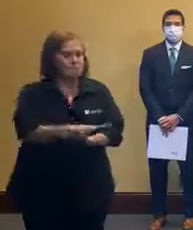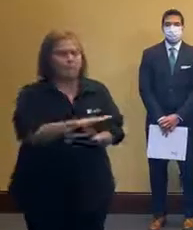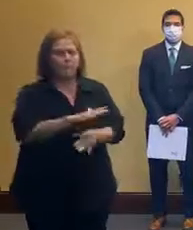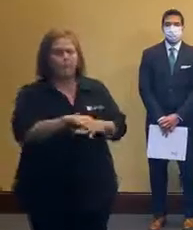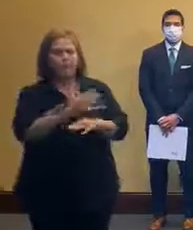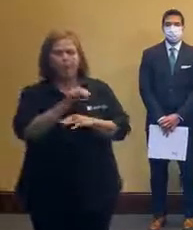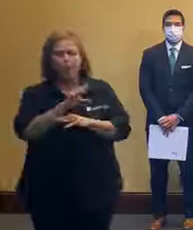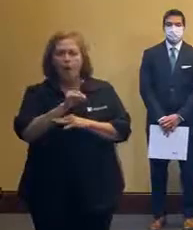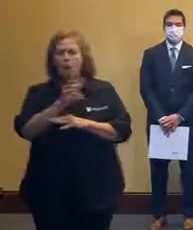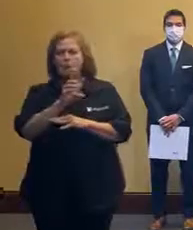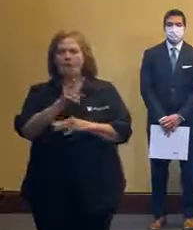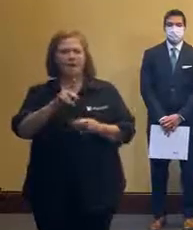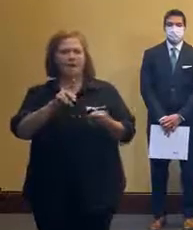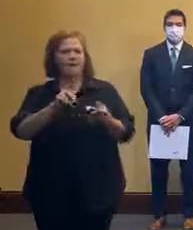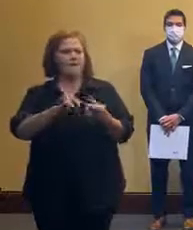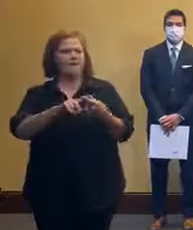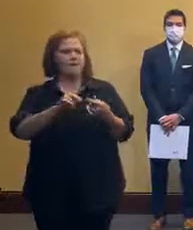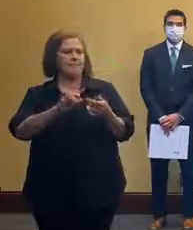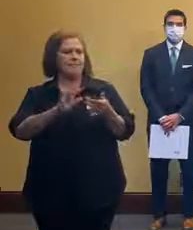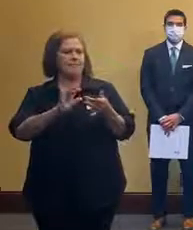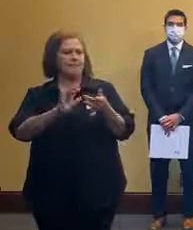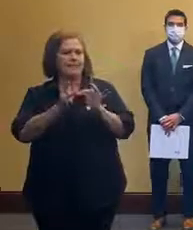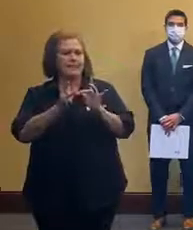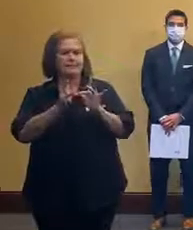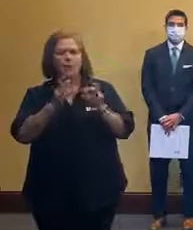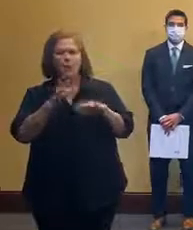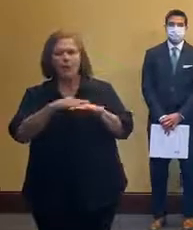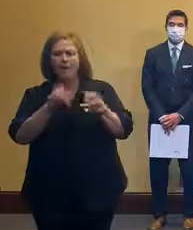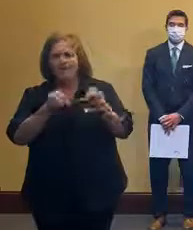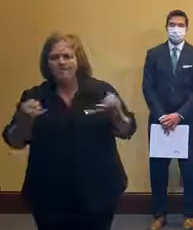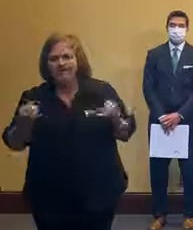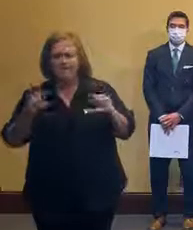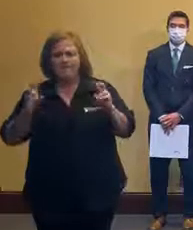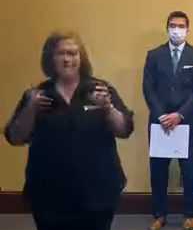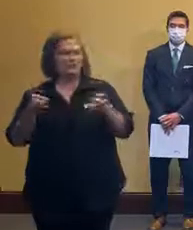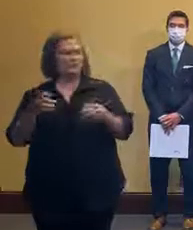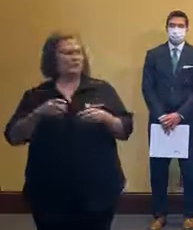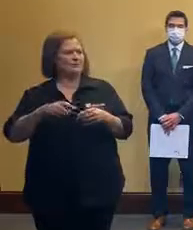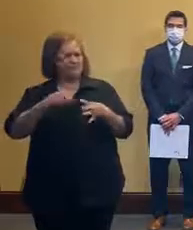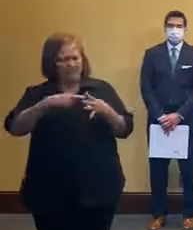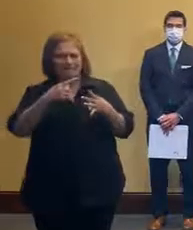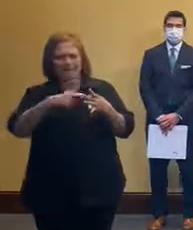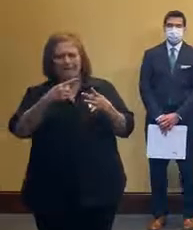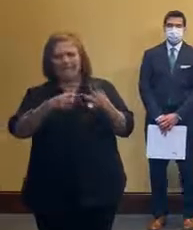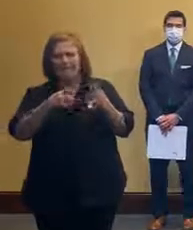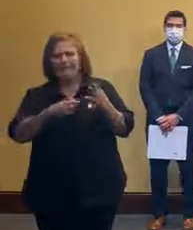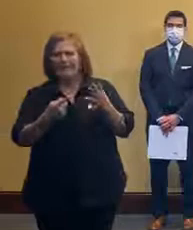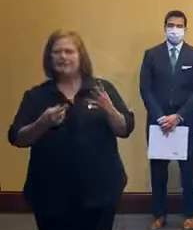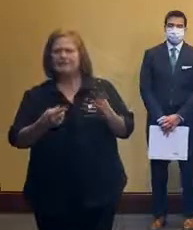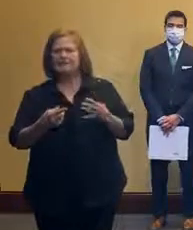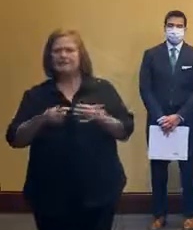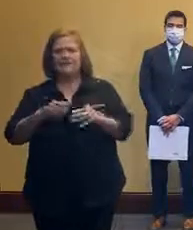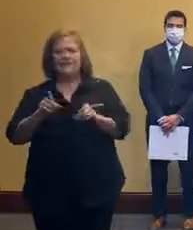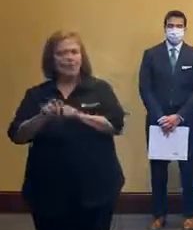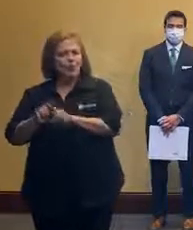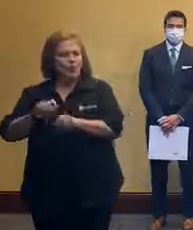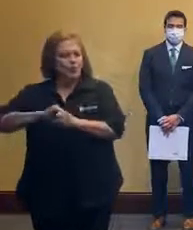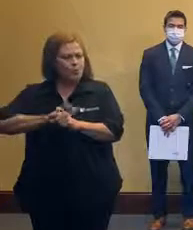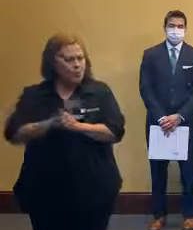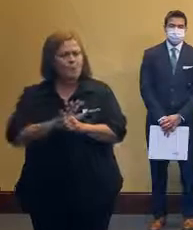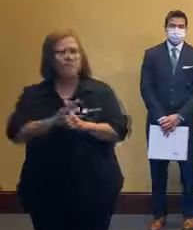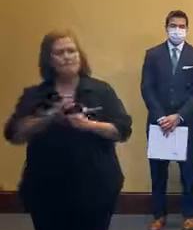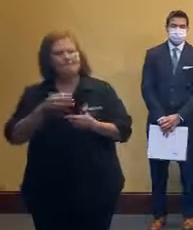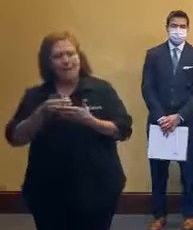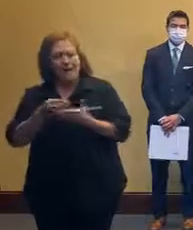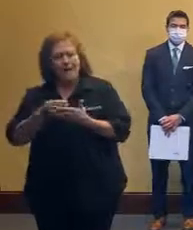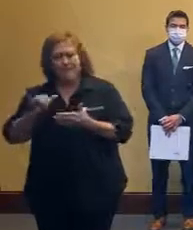tragedies that we faced as a city. But even with all of those things coming into this pandemic again, being